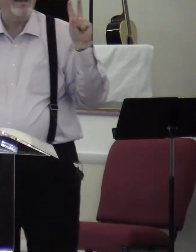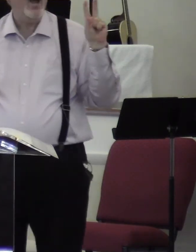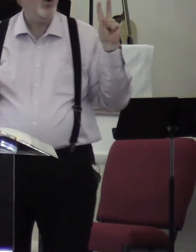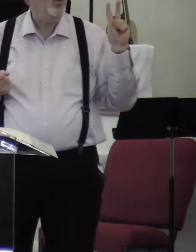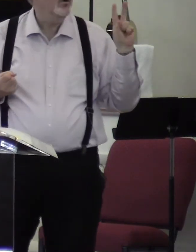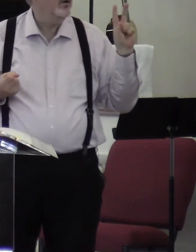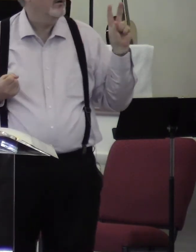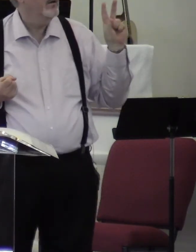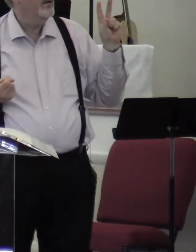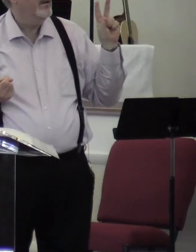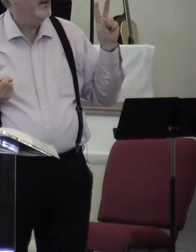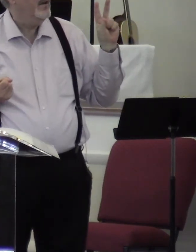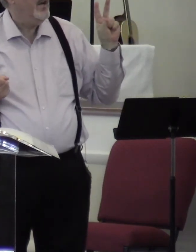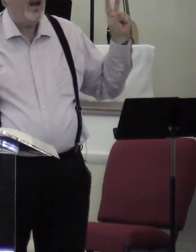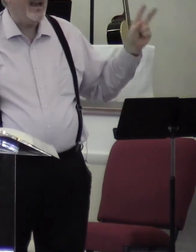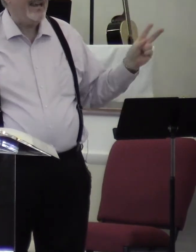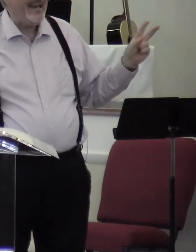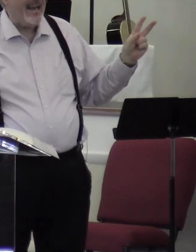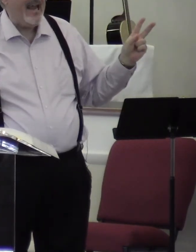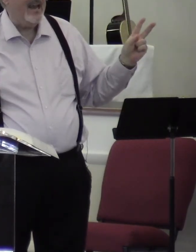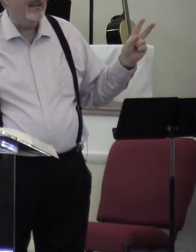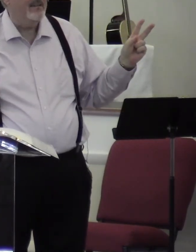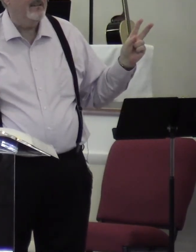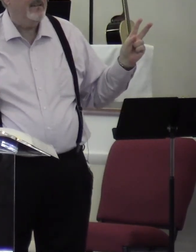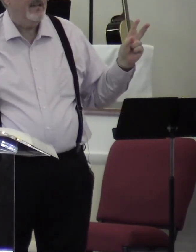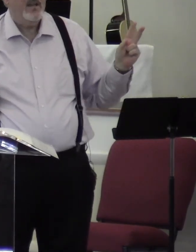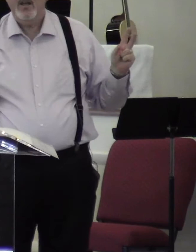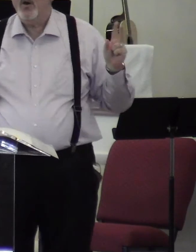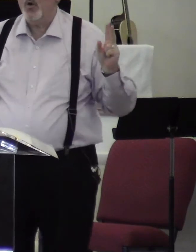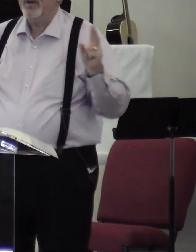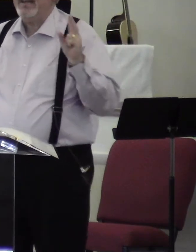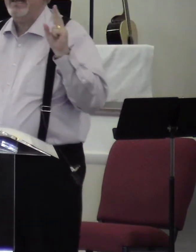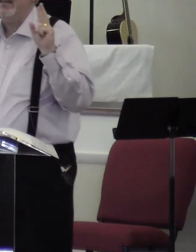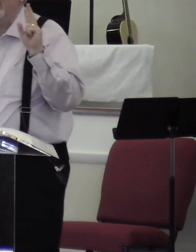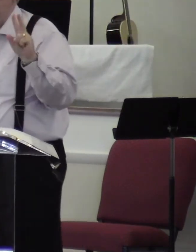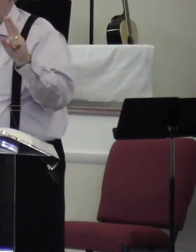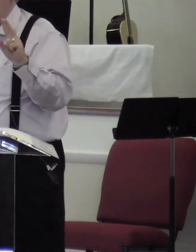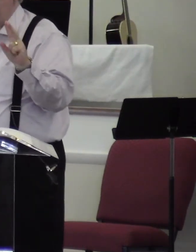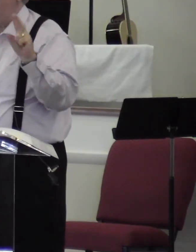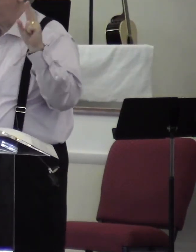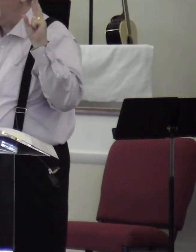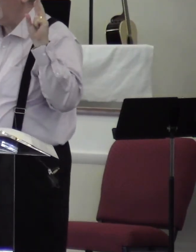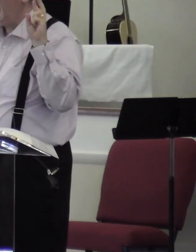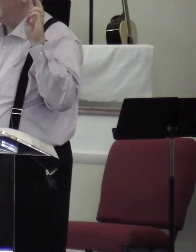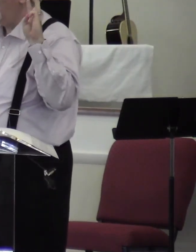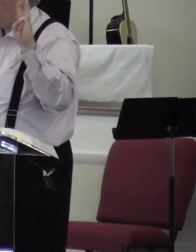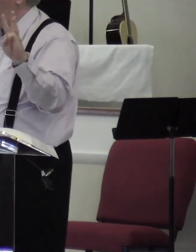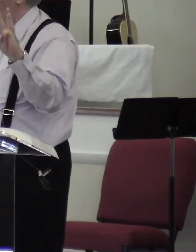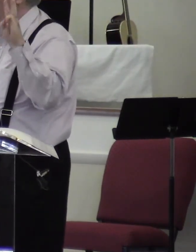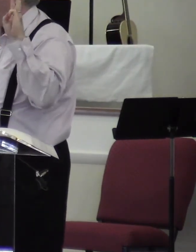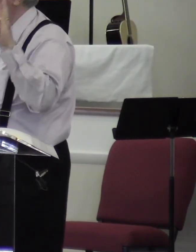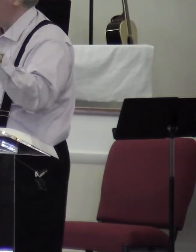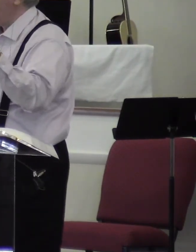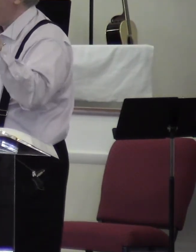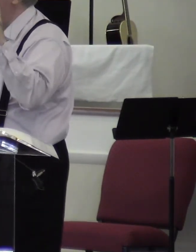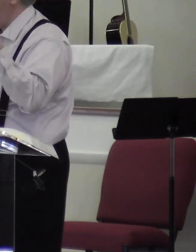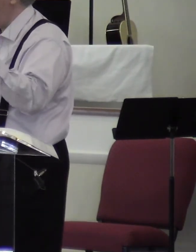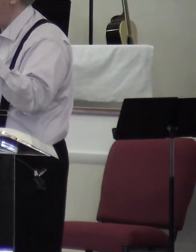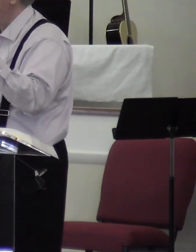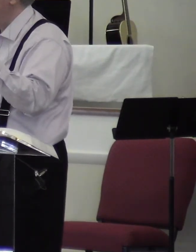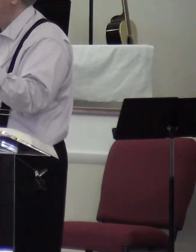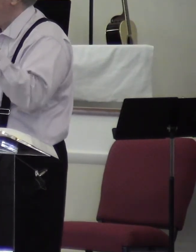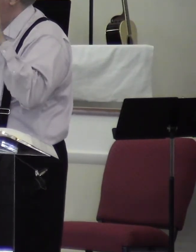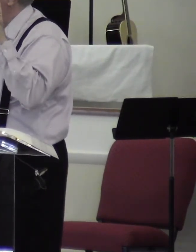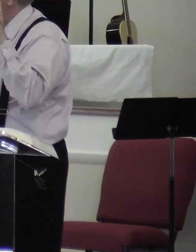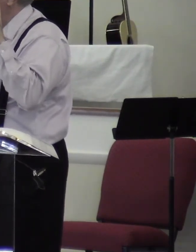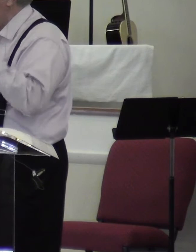Does anybody know? You're not going to get in. In order to get in the door, you have to unlock all three